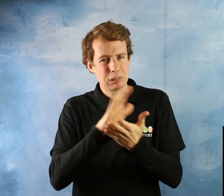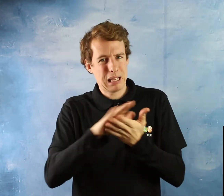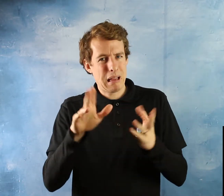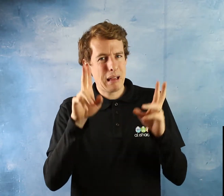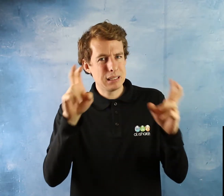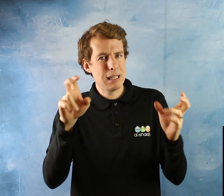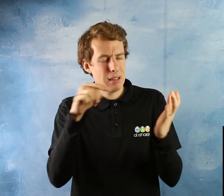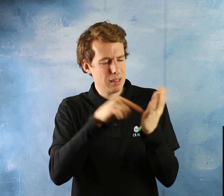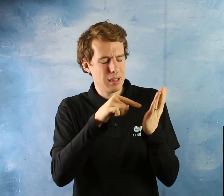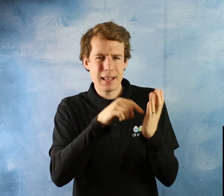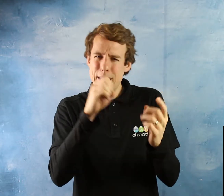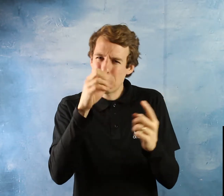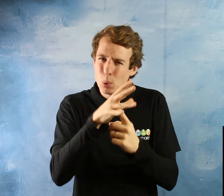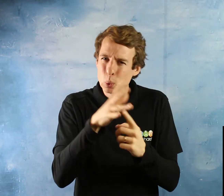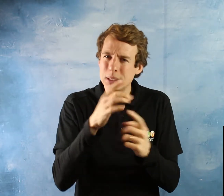a very serious message about this.